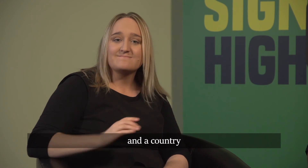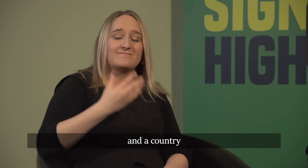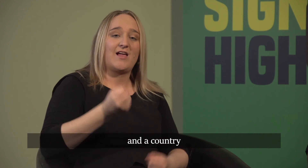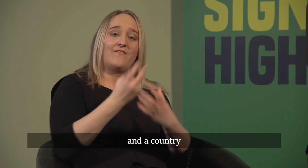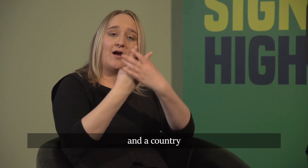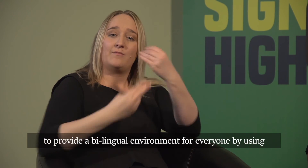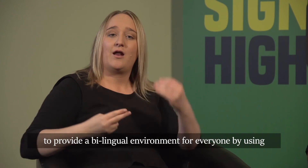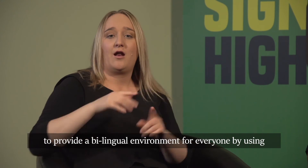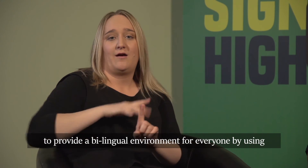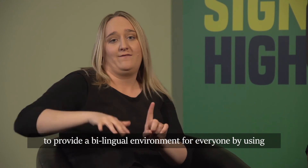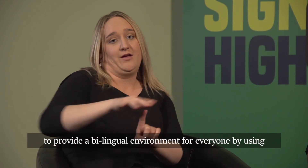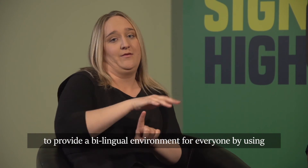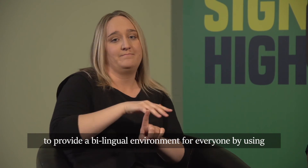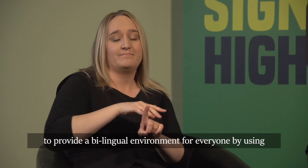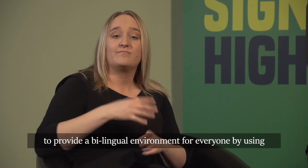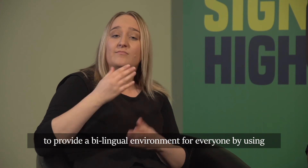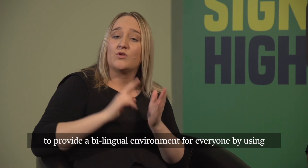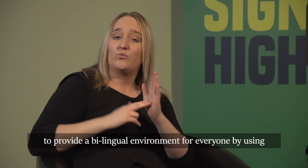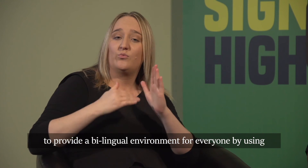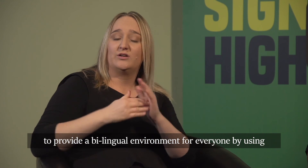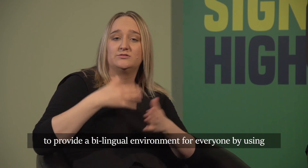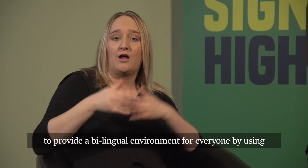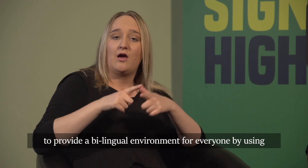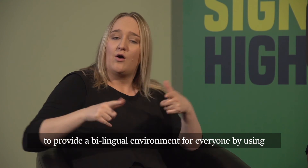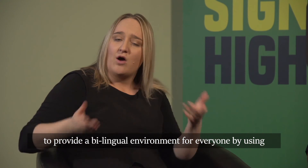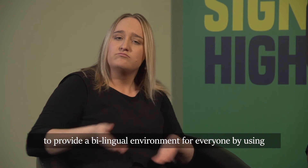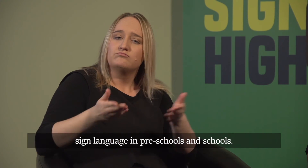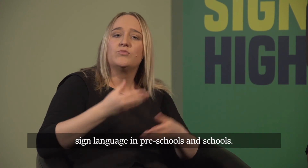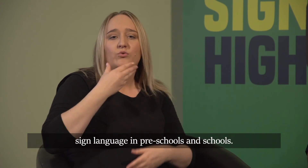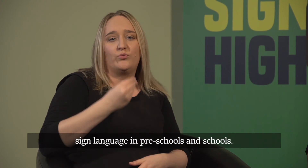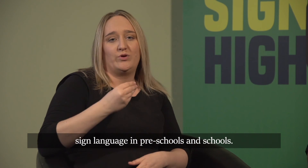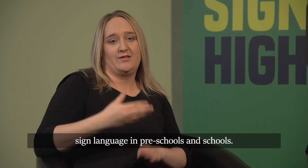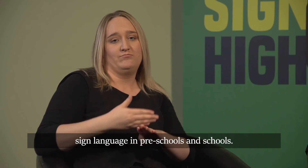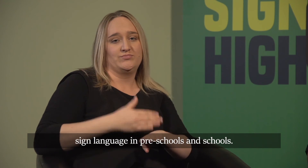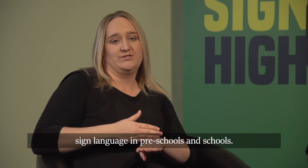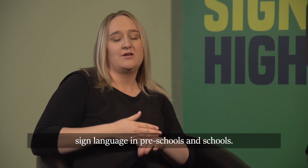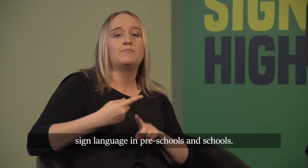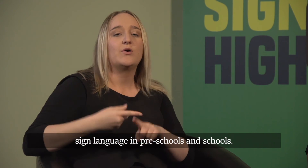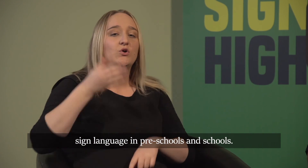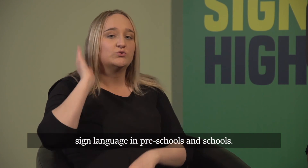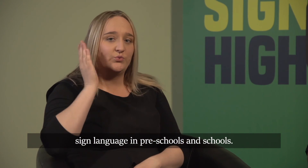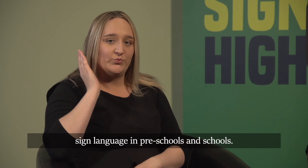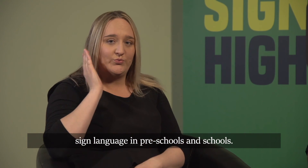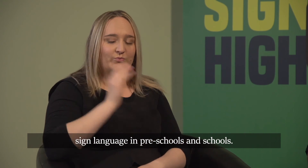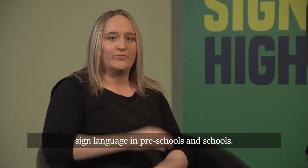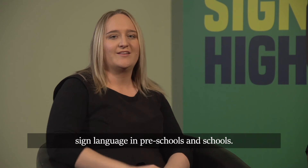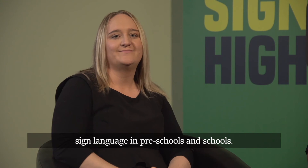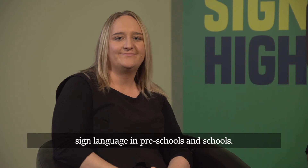country to provide a bilingual environment for everyone by using sign language in preschools and